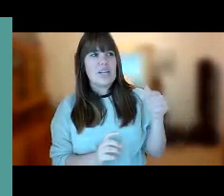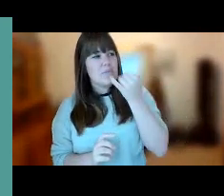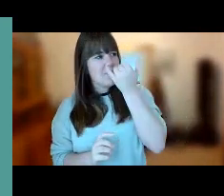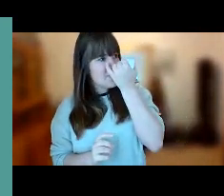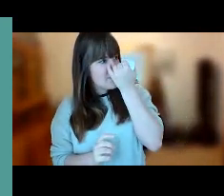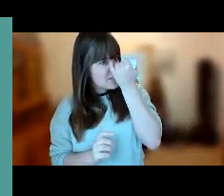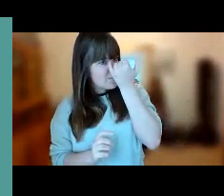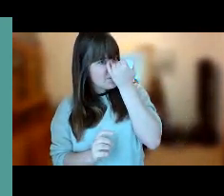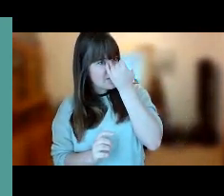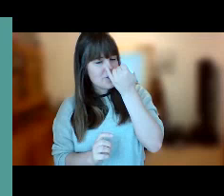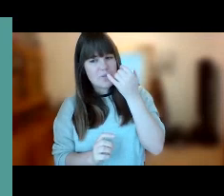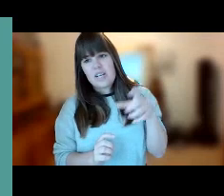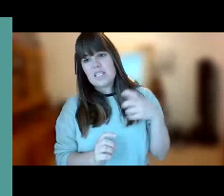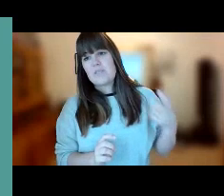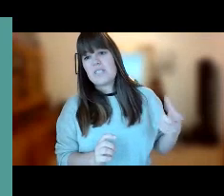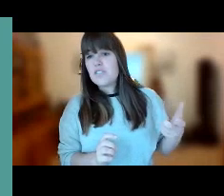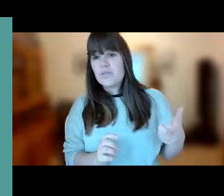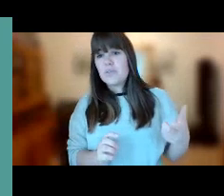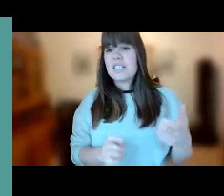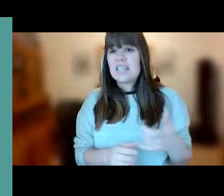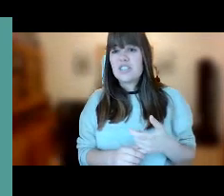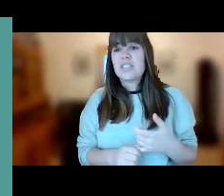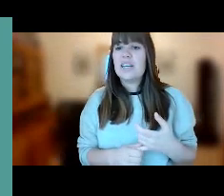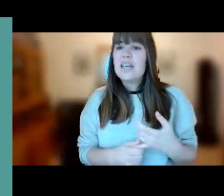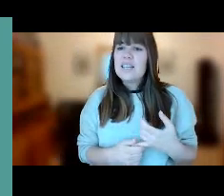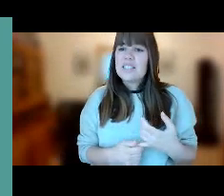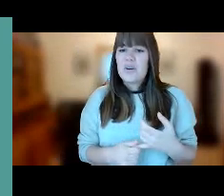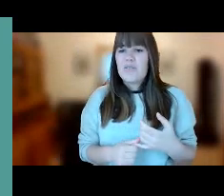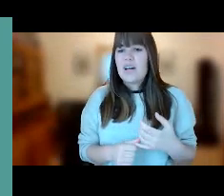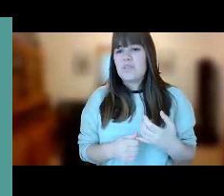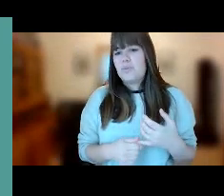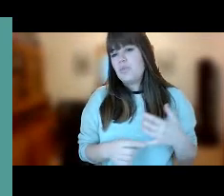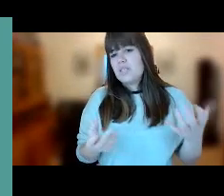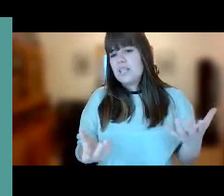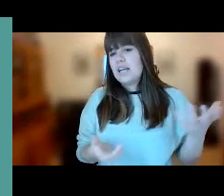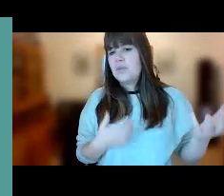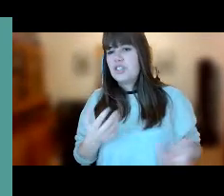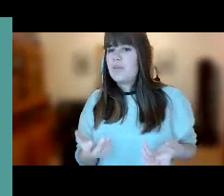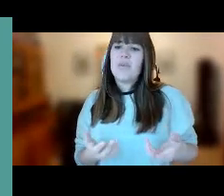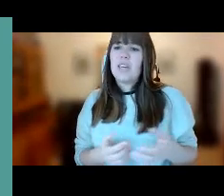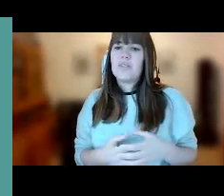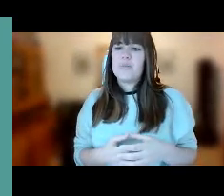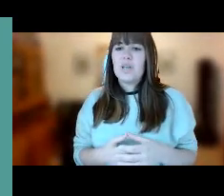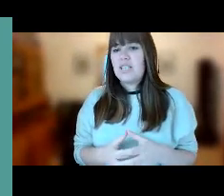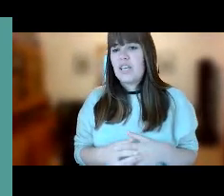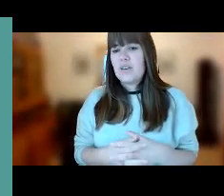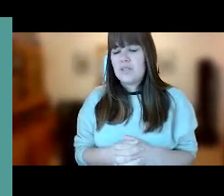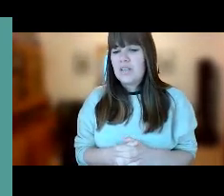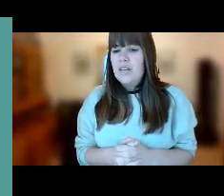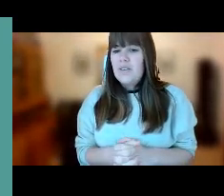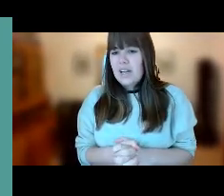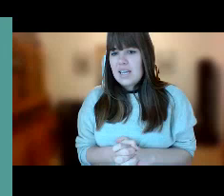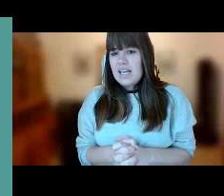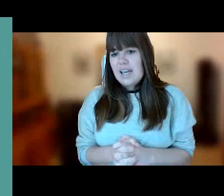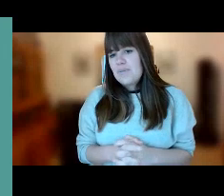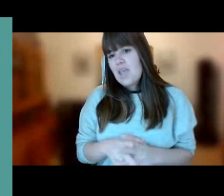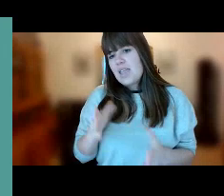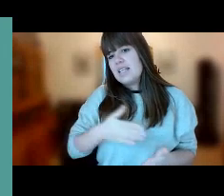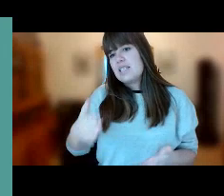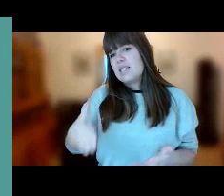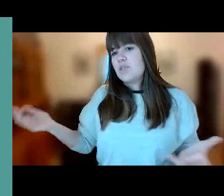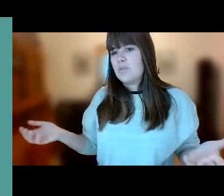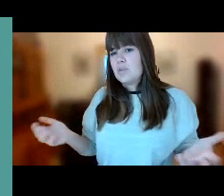had some training from them this week, for example, and they can do training specific to your organisation, so around what language you maybe use and words that you use